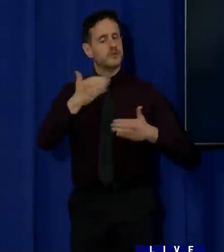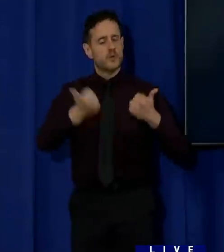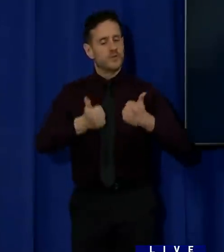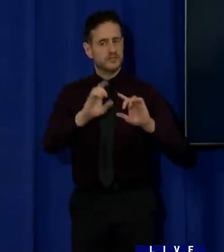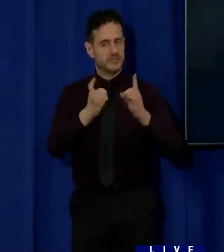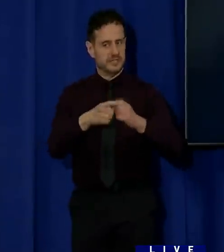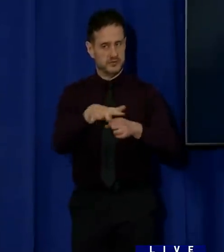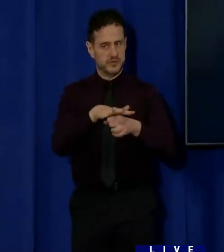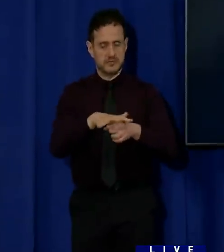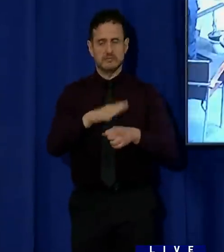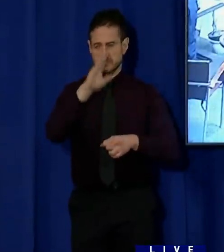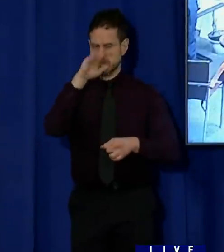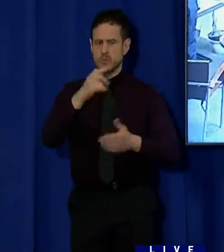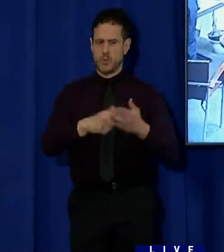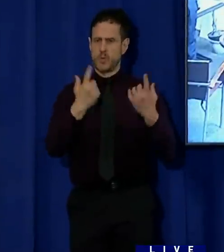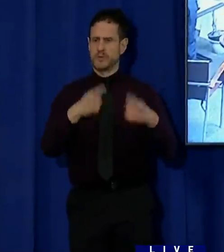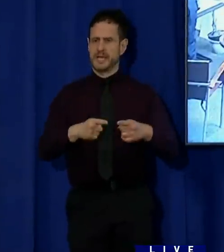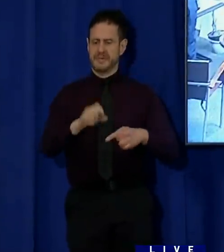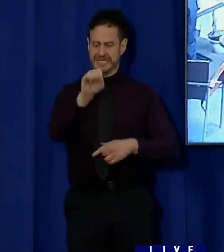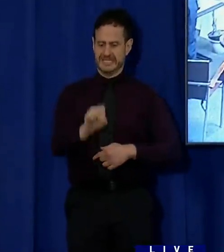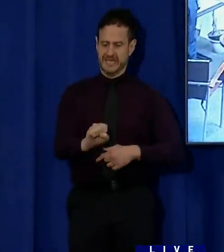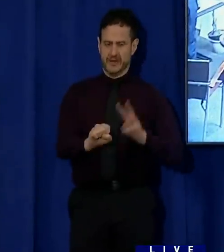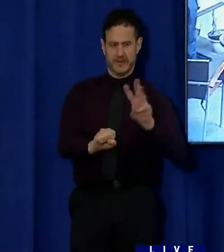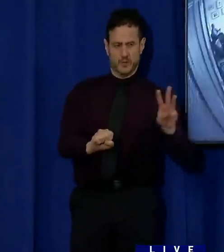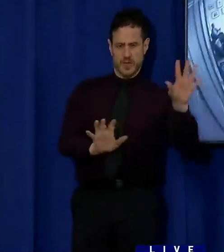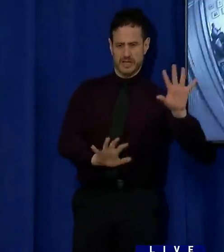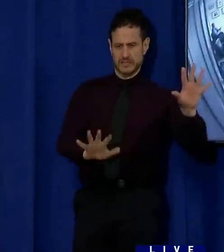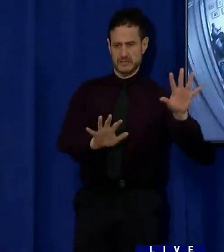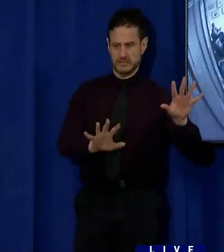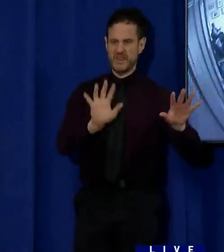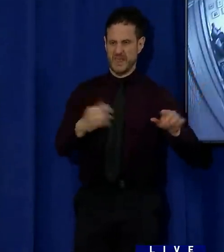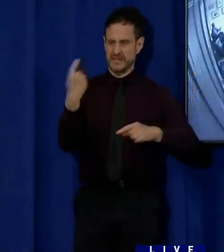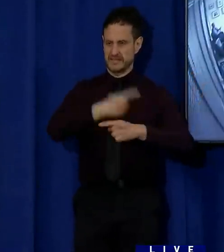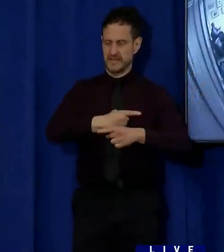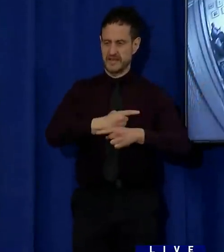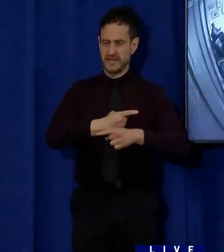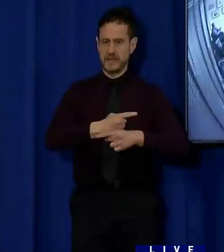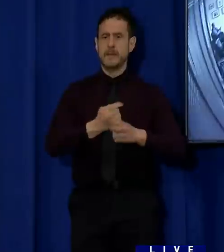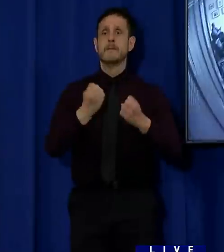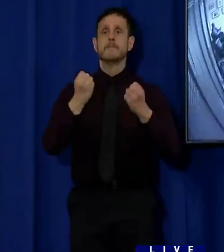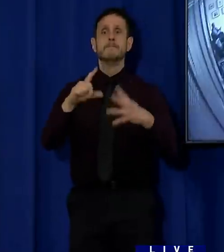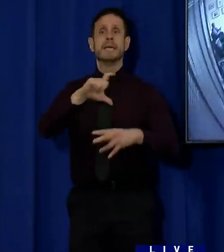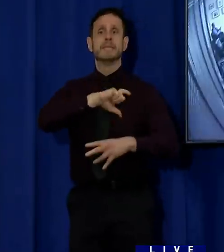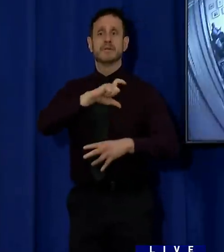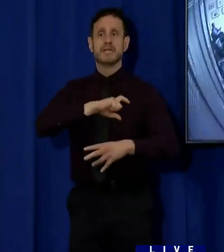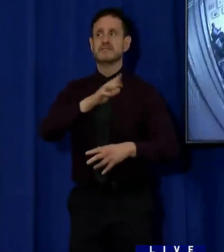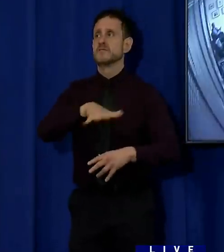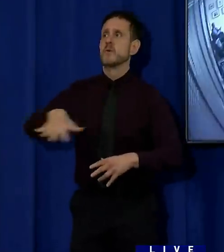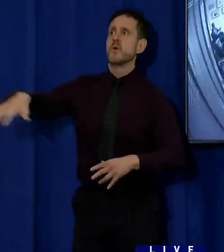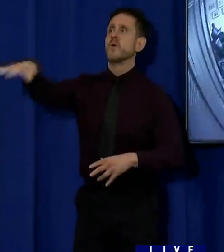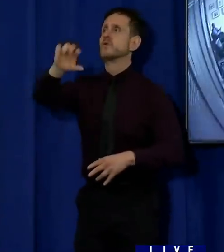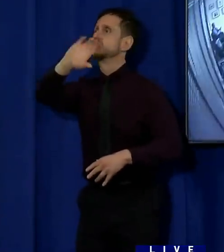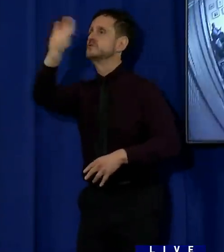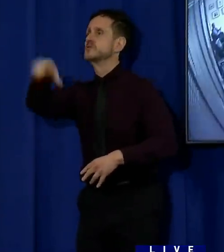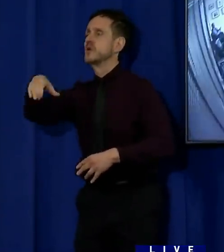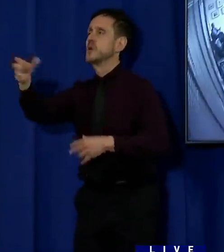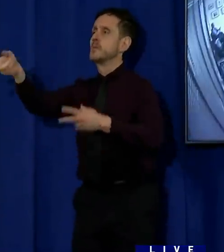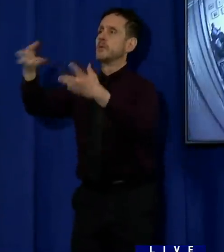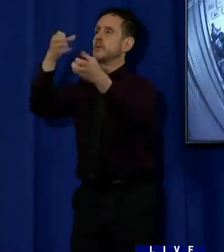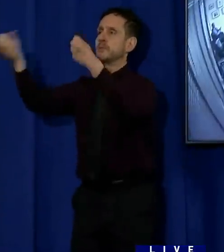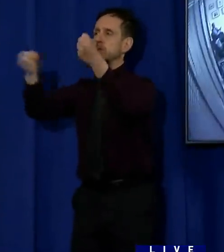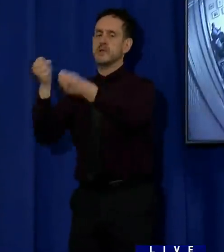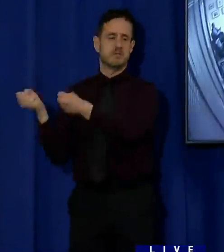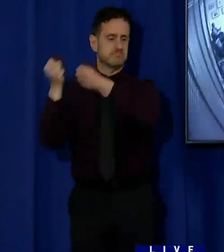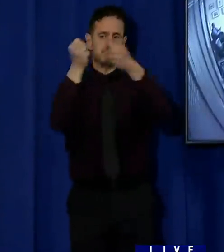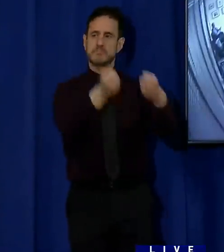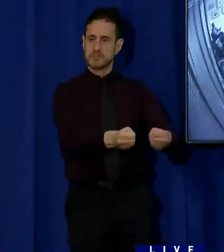because of what was going on in the south and the west sides that Sunday, officers were pulled from all over the city and then deployed